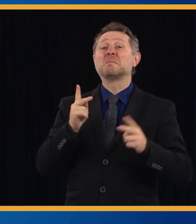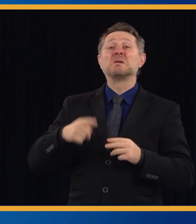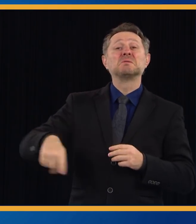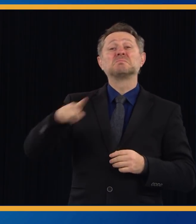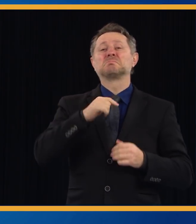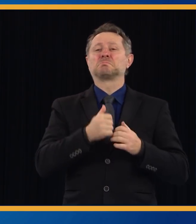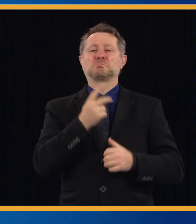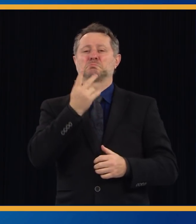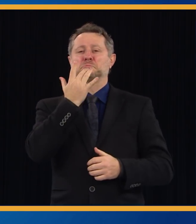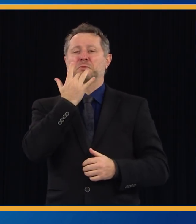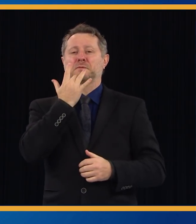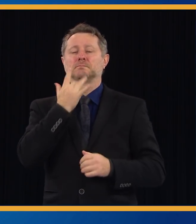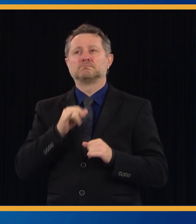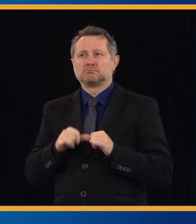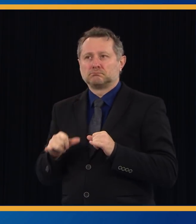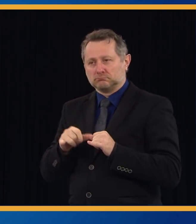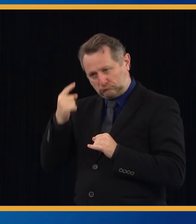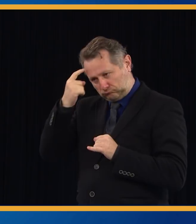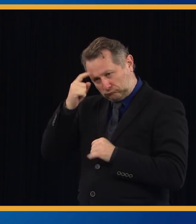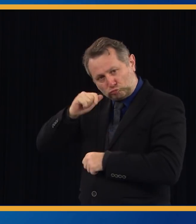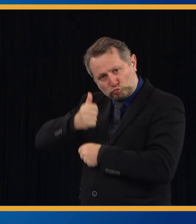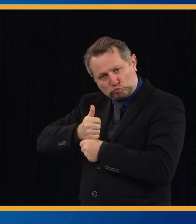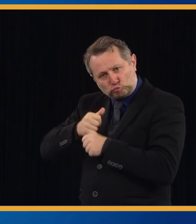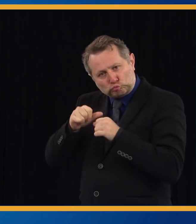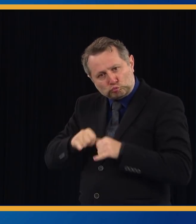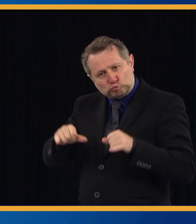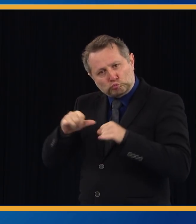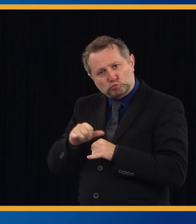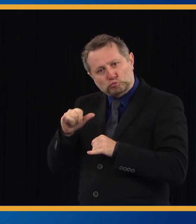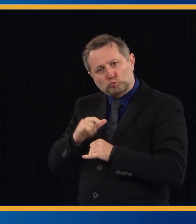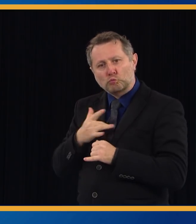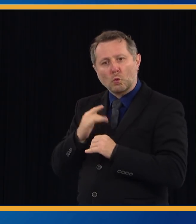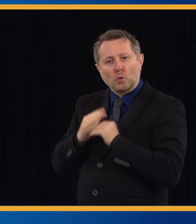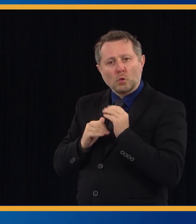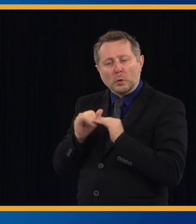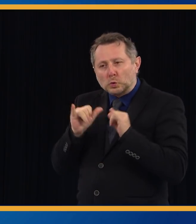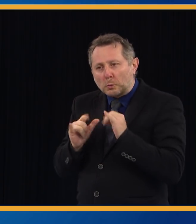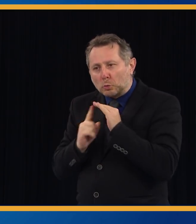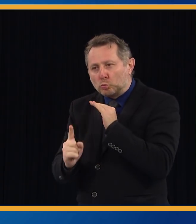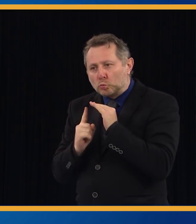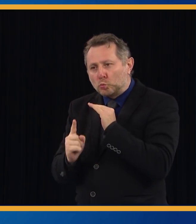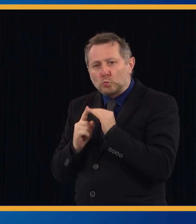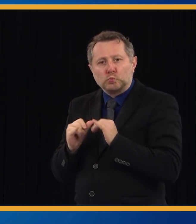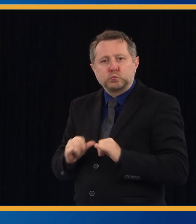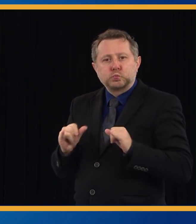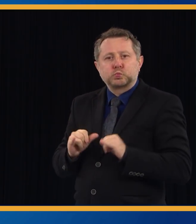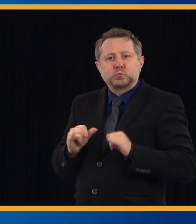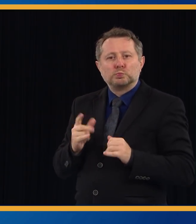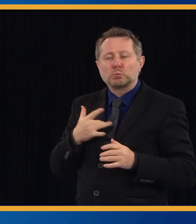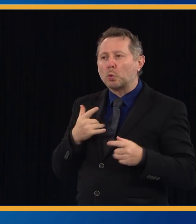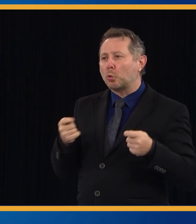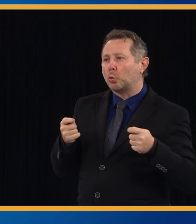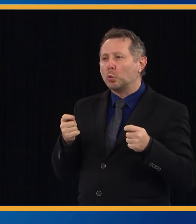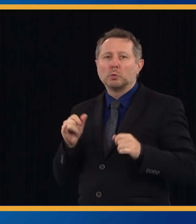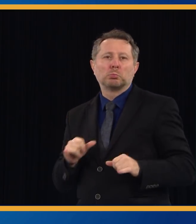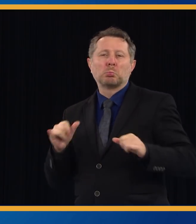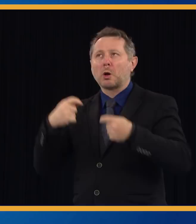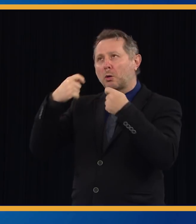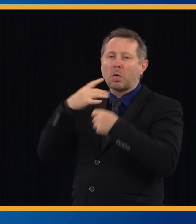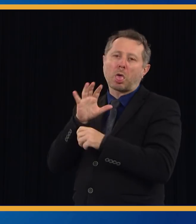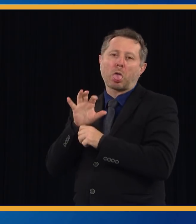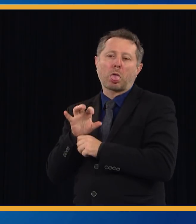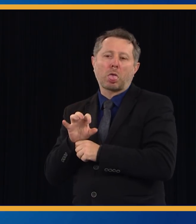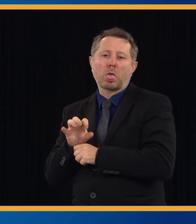know. We think we like change, but we don't really like change. We like control more than anything, right? But,